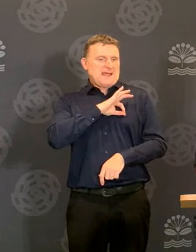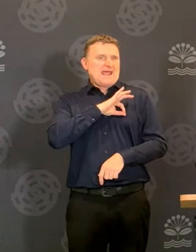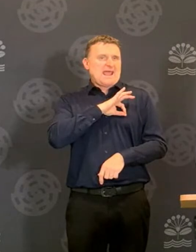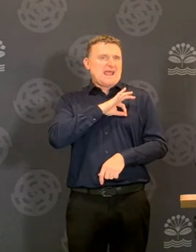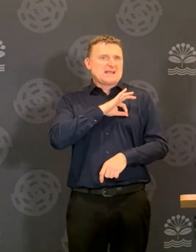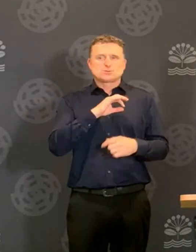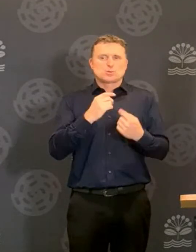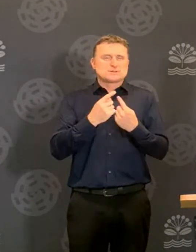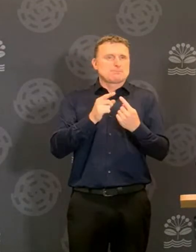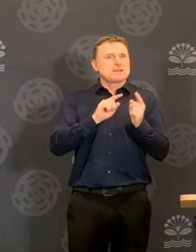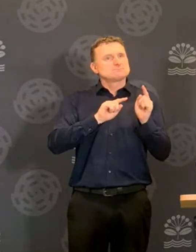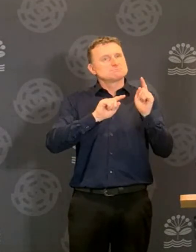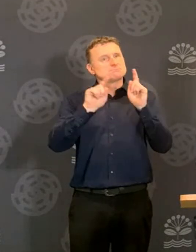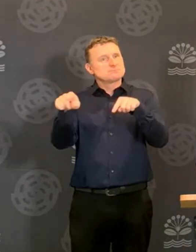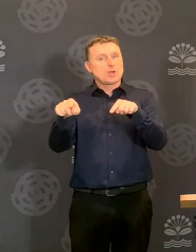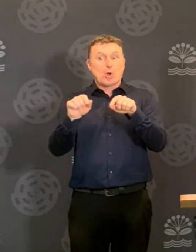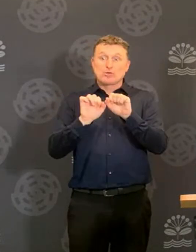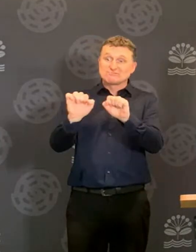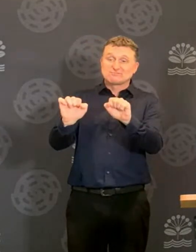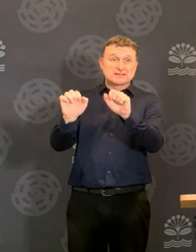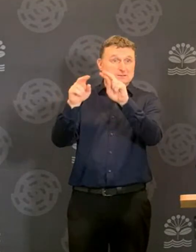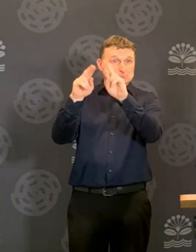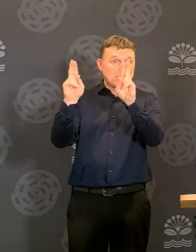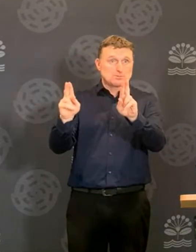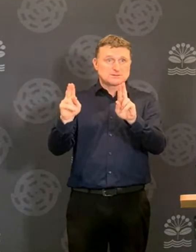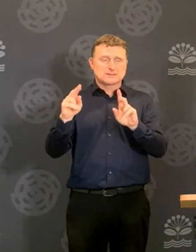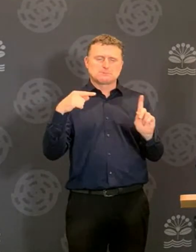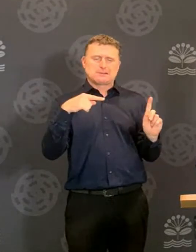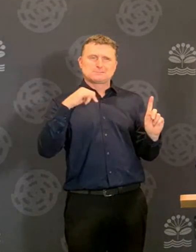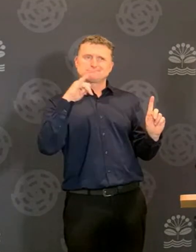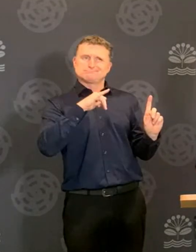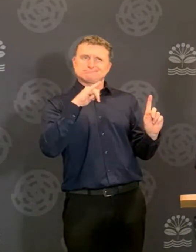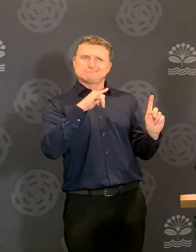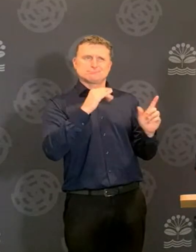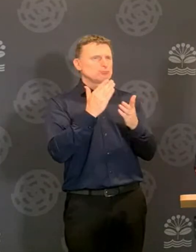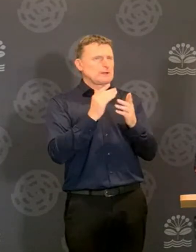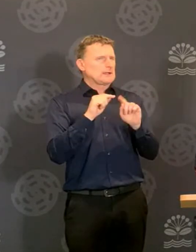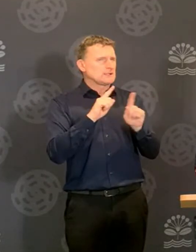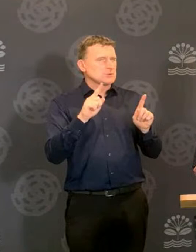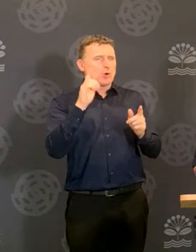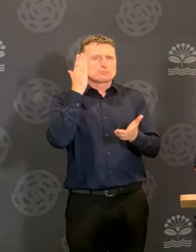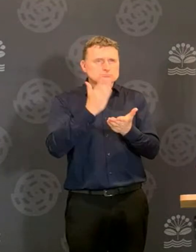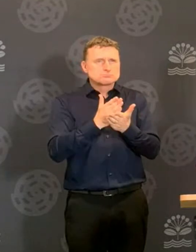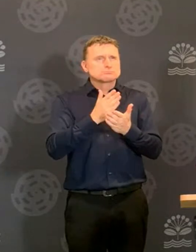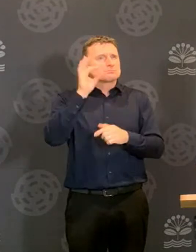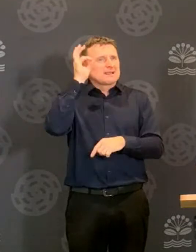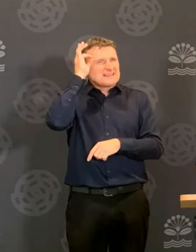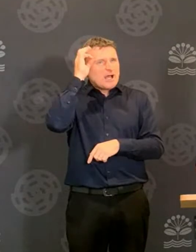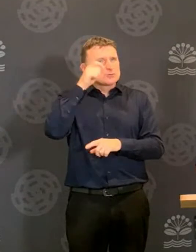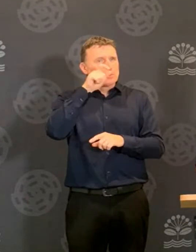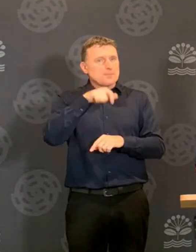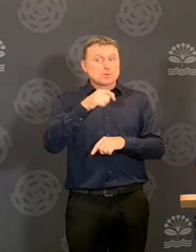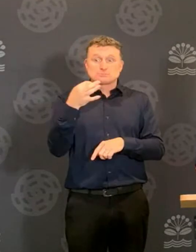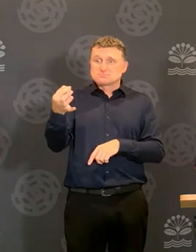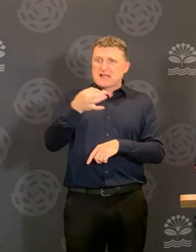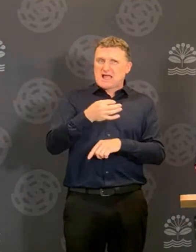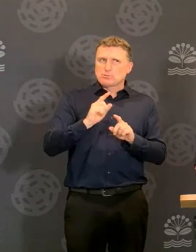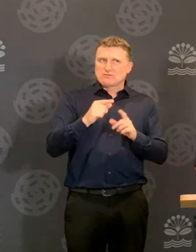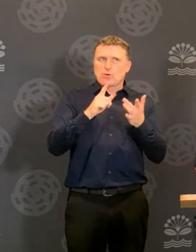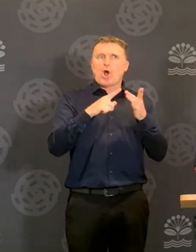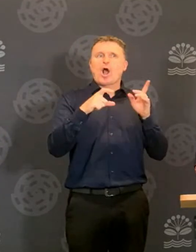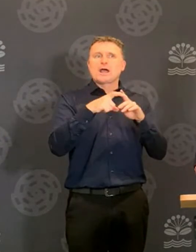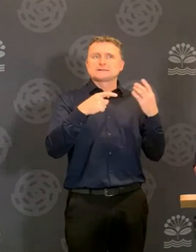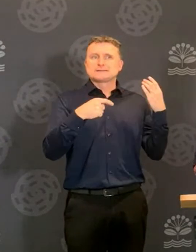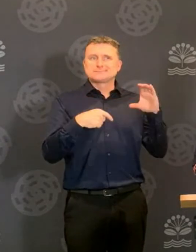badge or attire that may not be legitimate. So just a reminder that if you are interacting with people